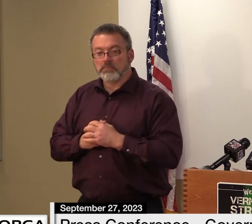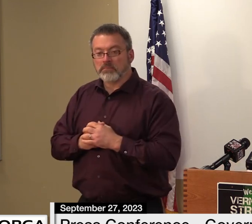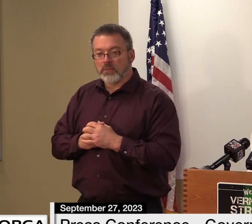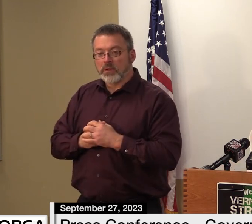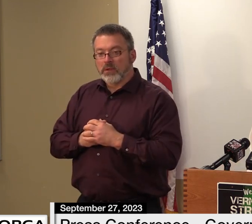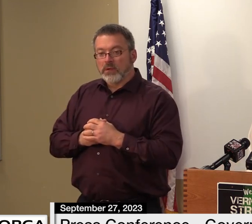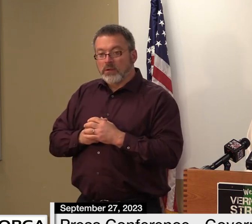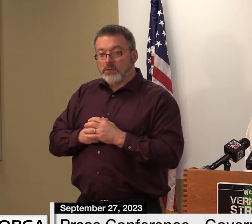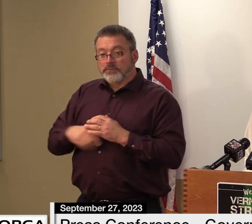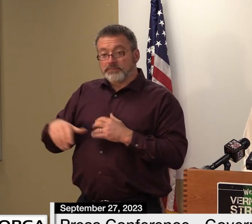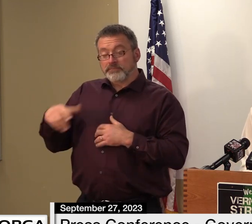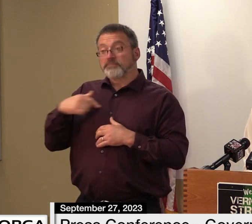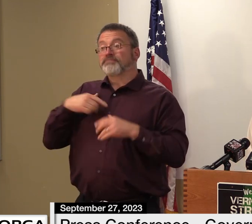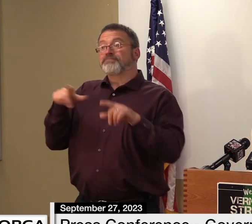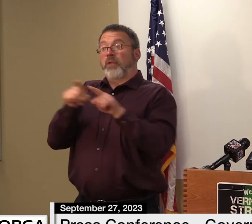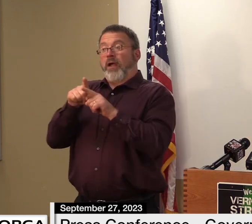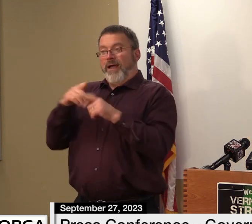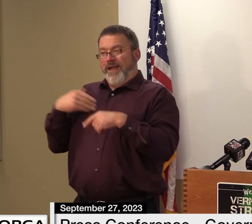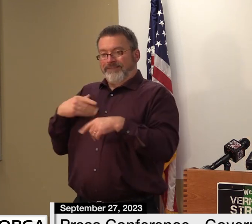and equipment.